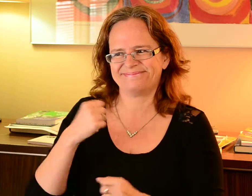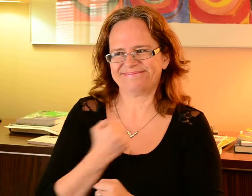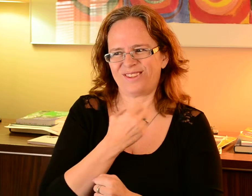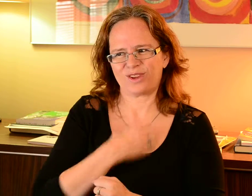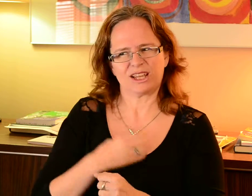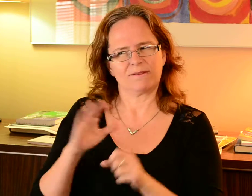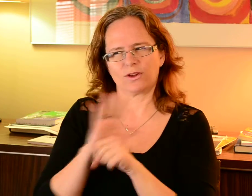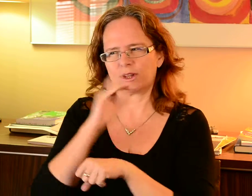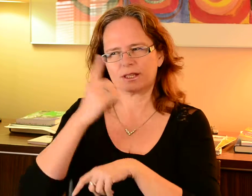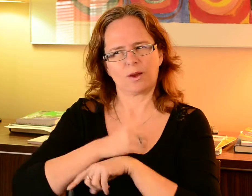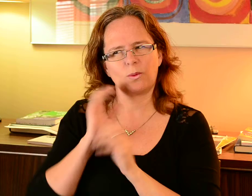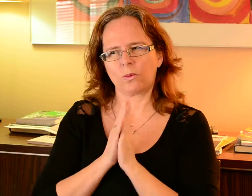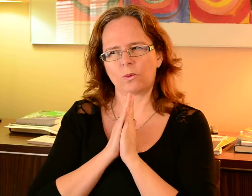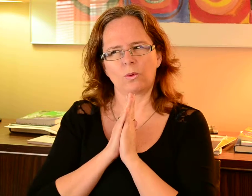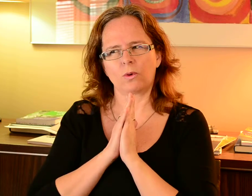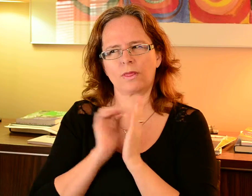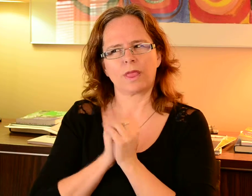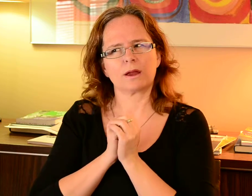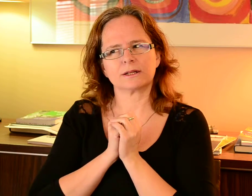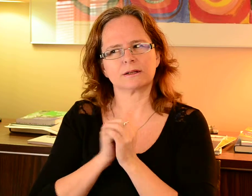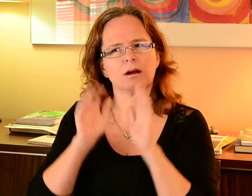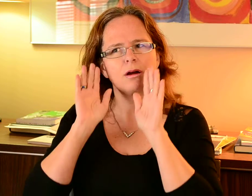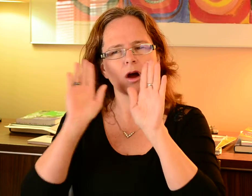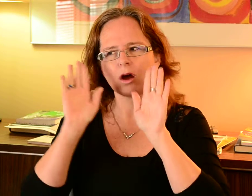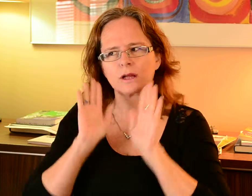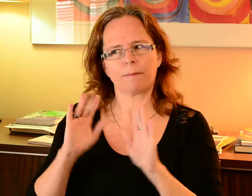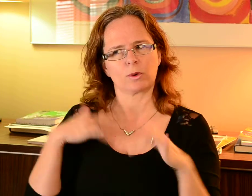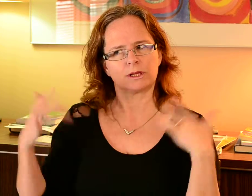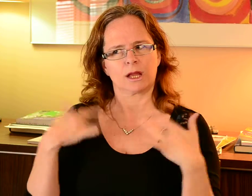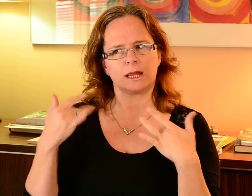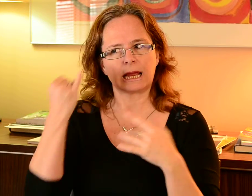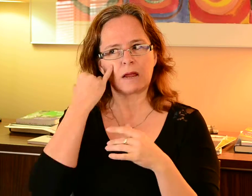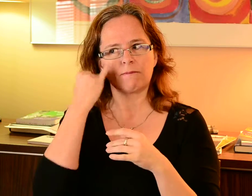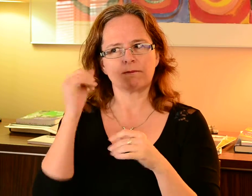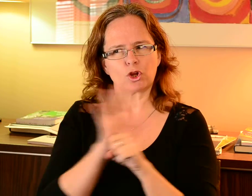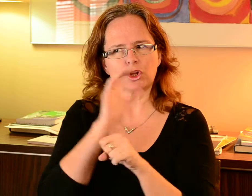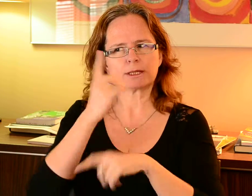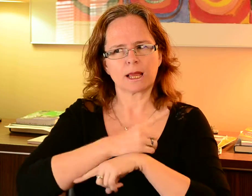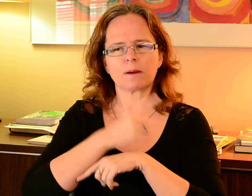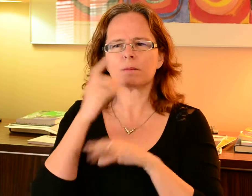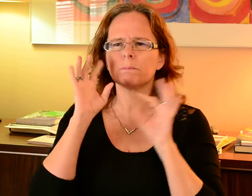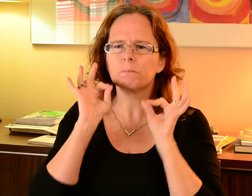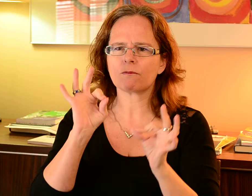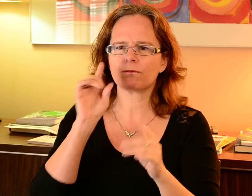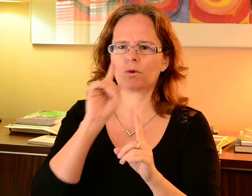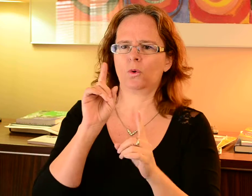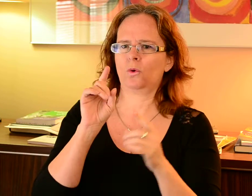I do it occasionally. I wish it was my full-time day job. I wish that would be awesome. Yeah. I would be very excited if that was full-time during the